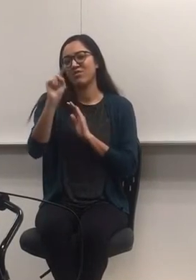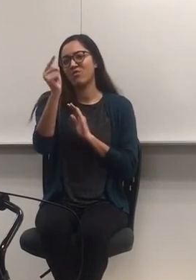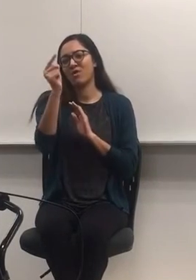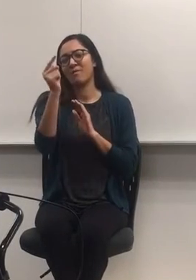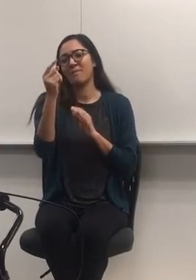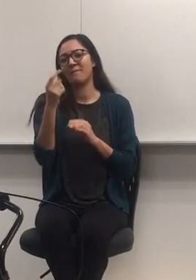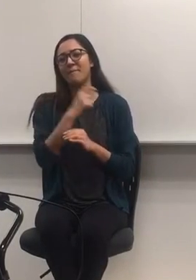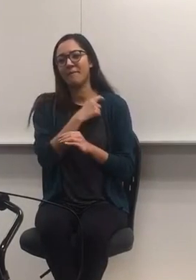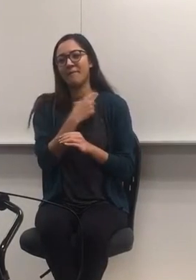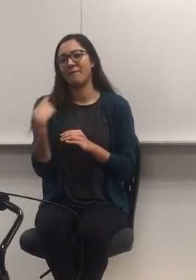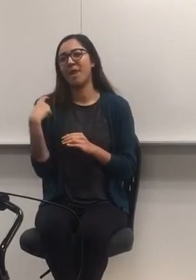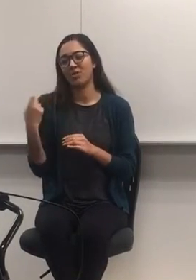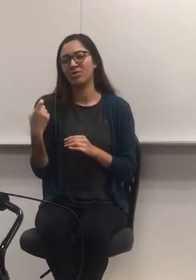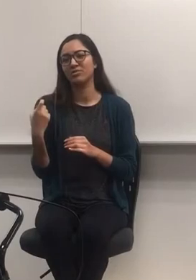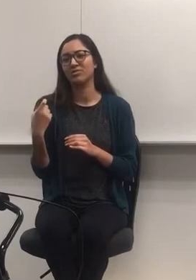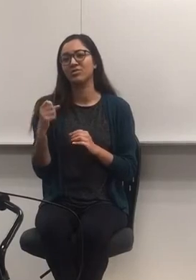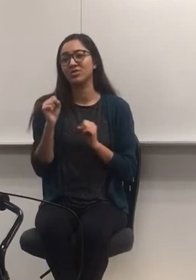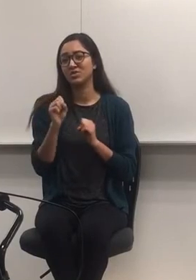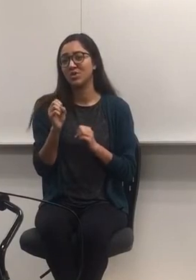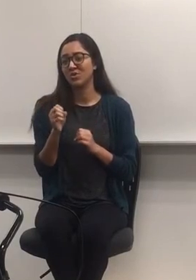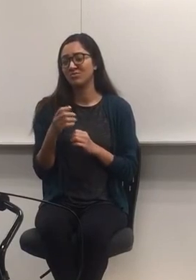it? Okay?